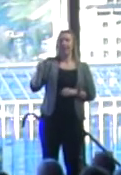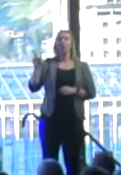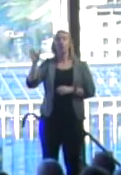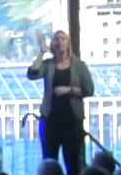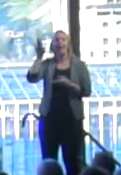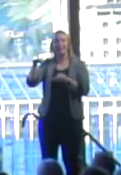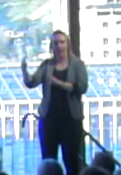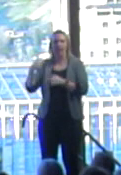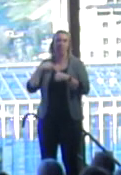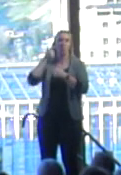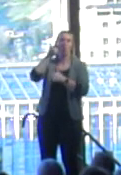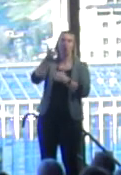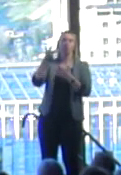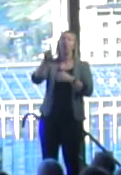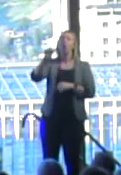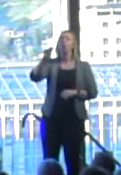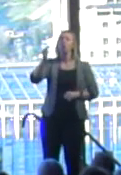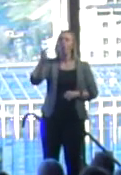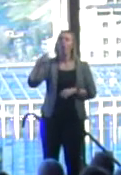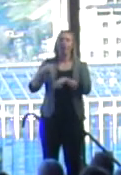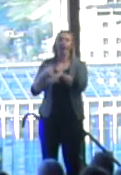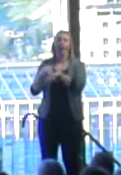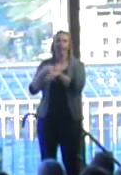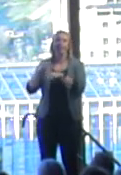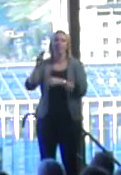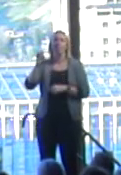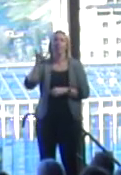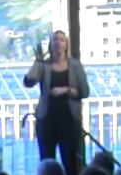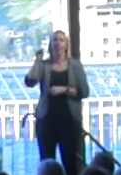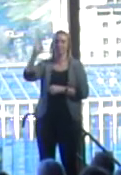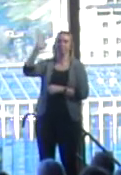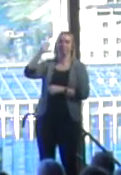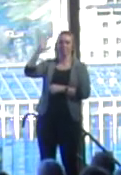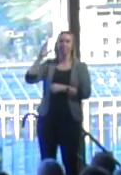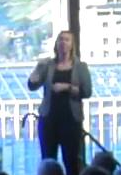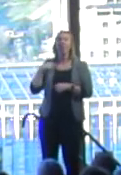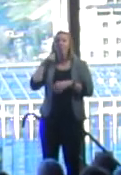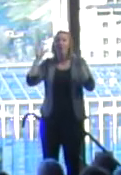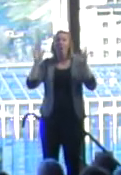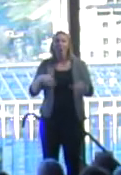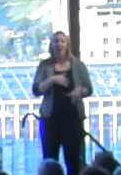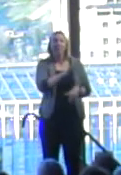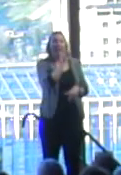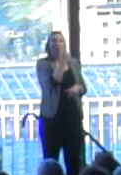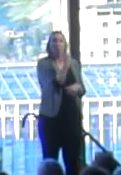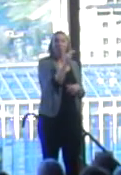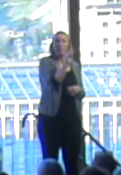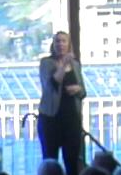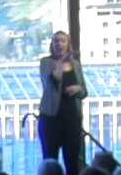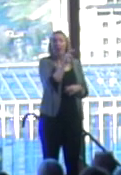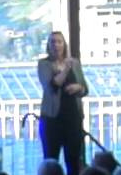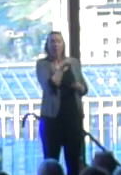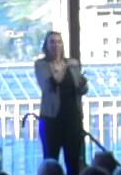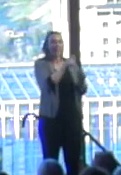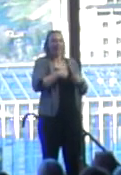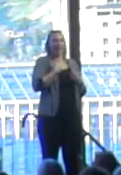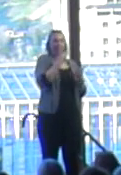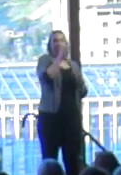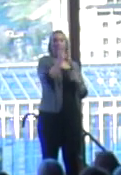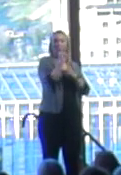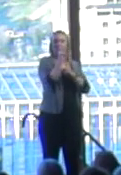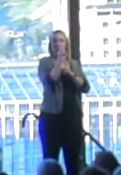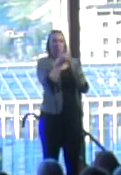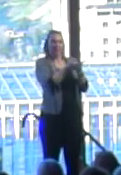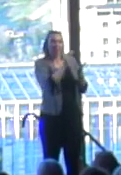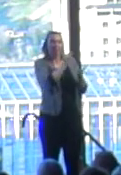Medium. And so I was like, oh, Jen, I found this psychic medium. She lives in a condo by the mall. It's like $125, but if we go,